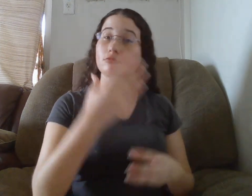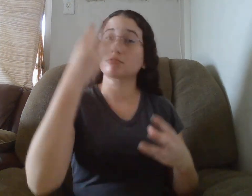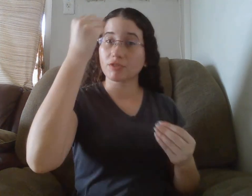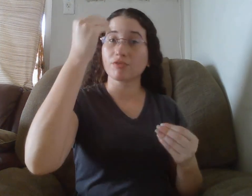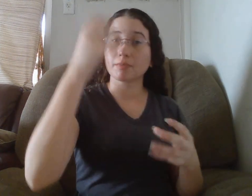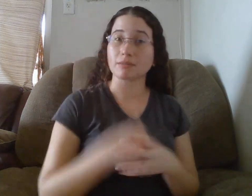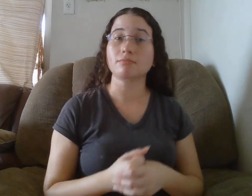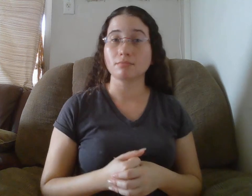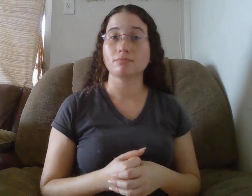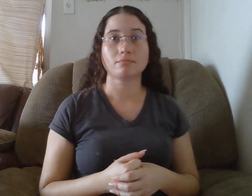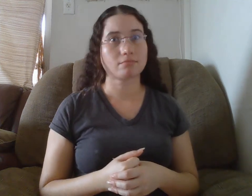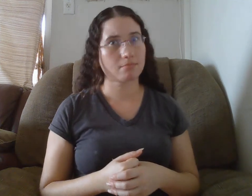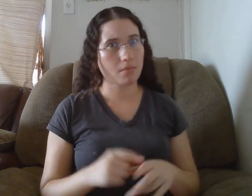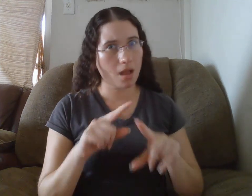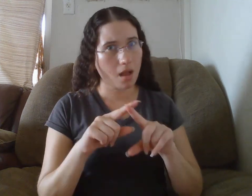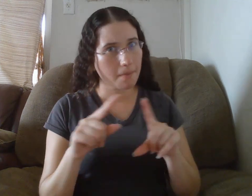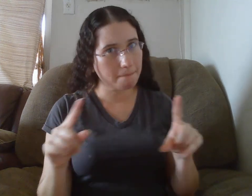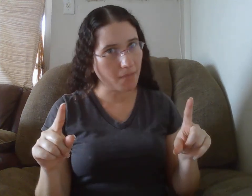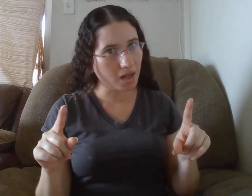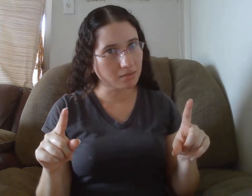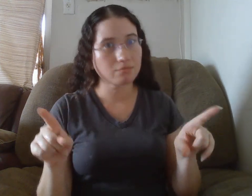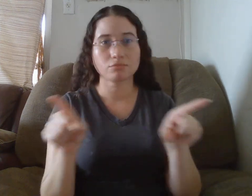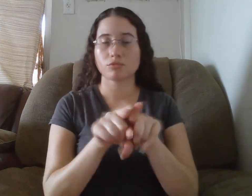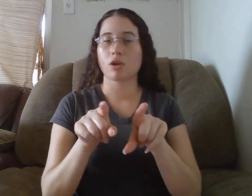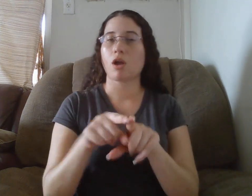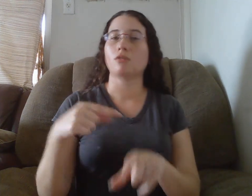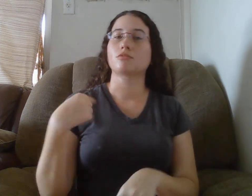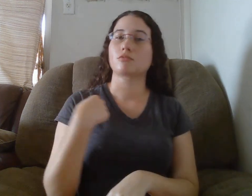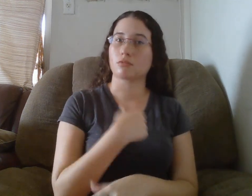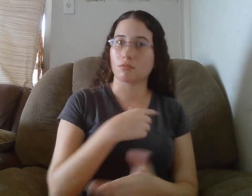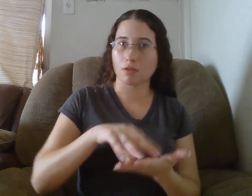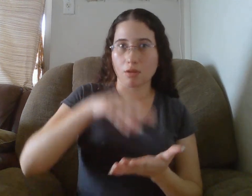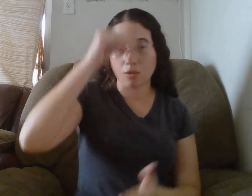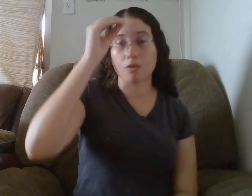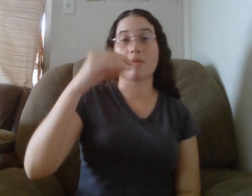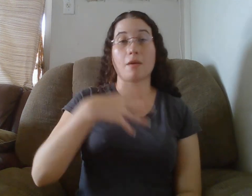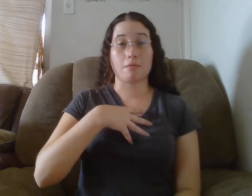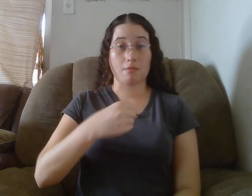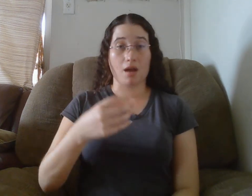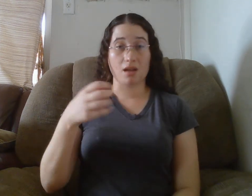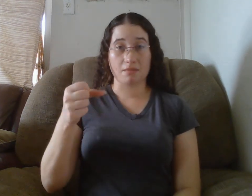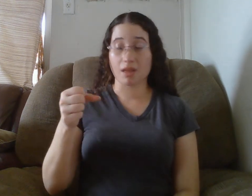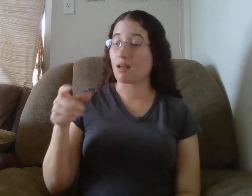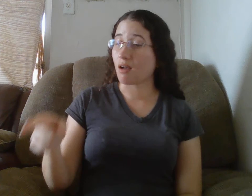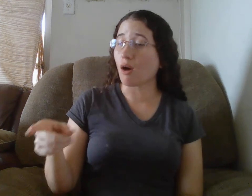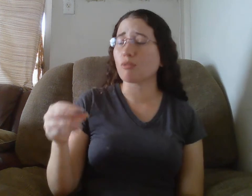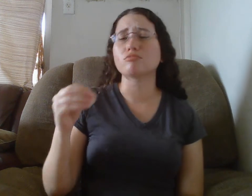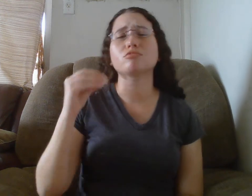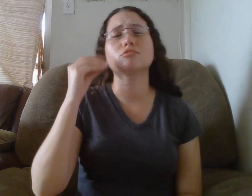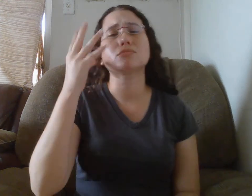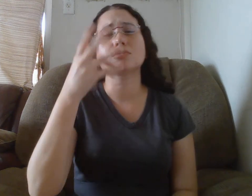But what we also learned was white milk, that beautiful glass that goes well with